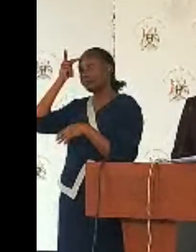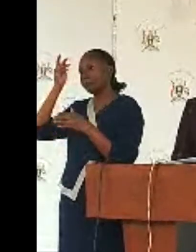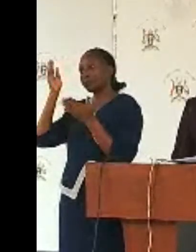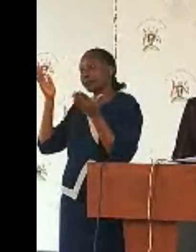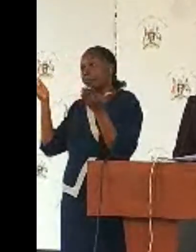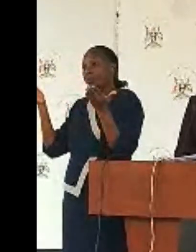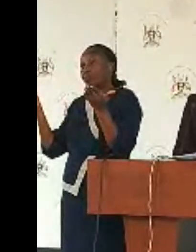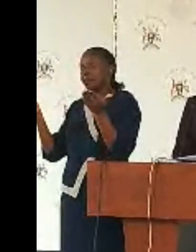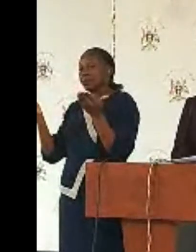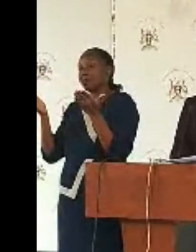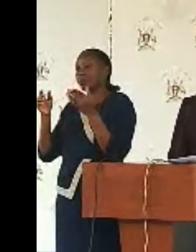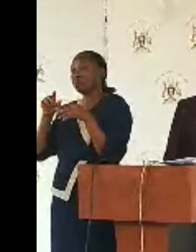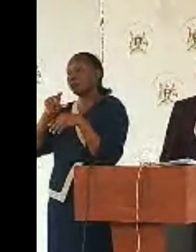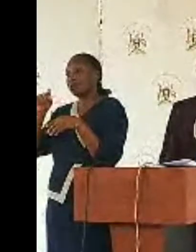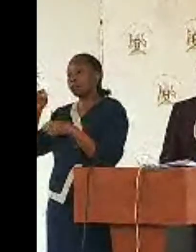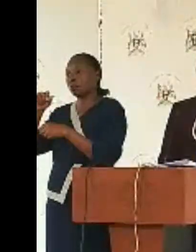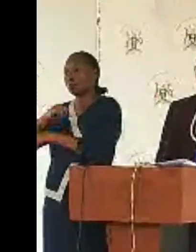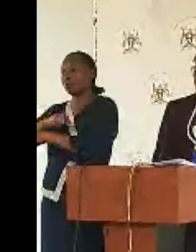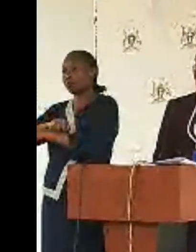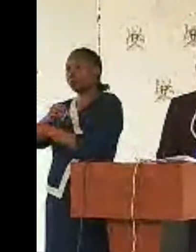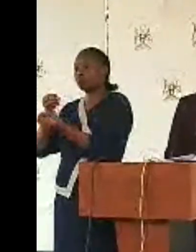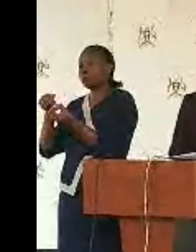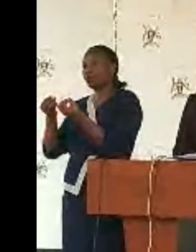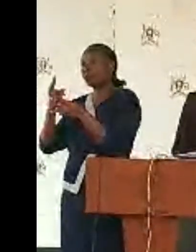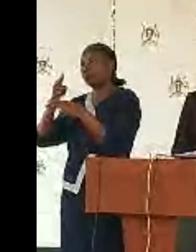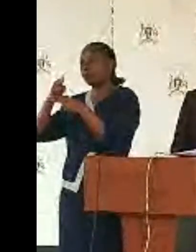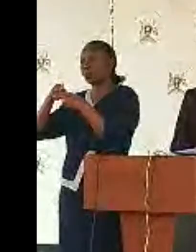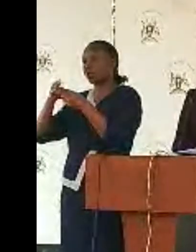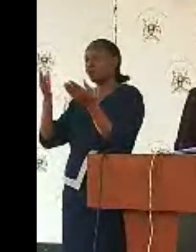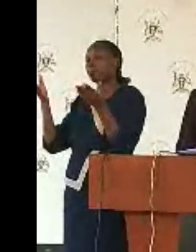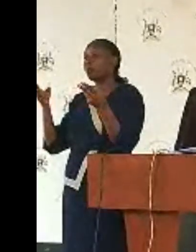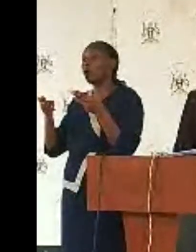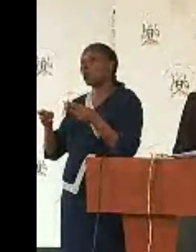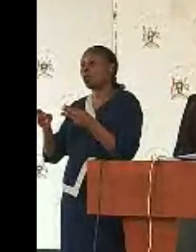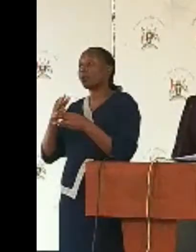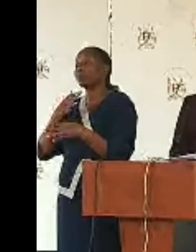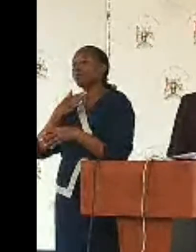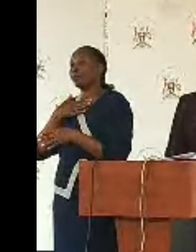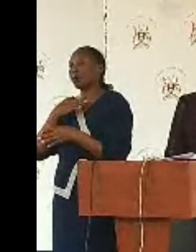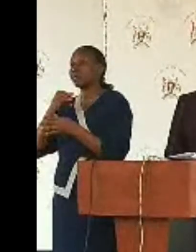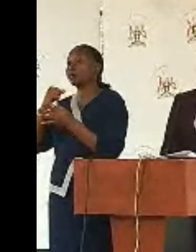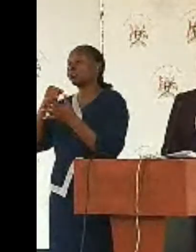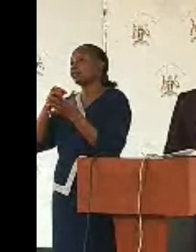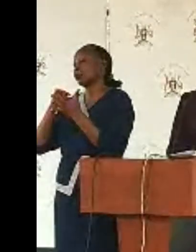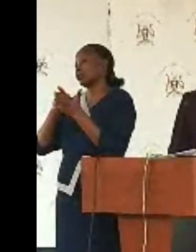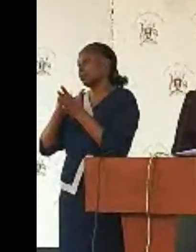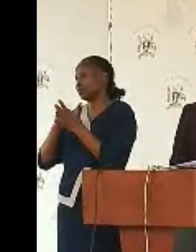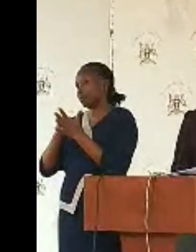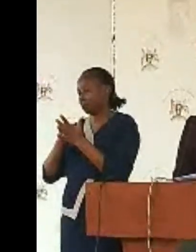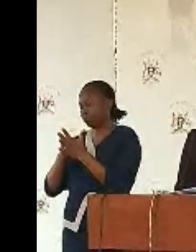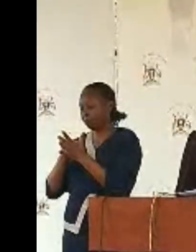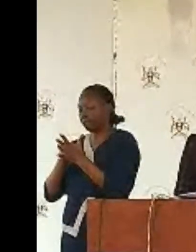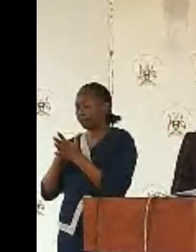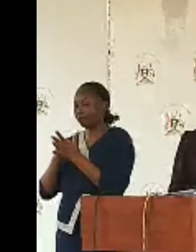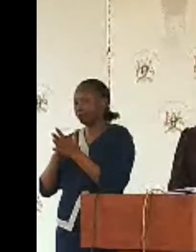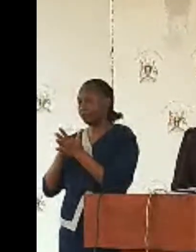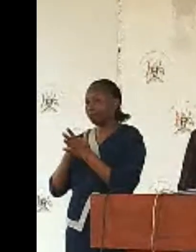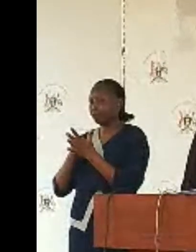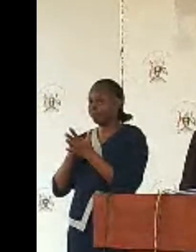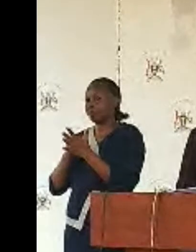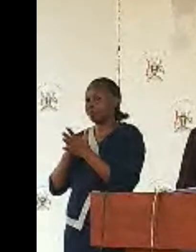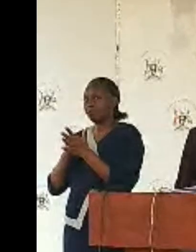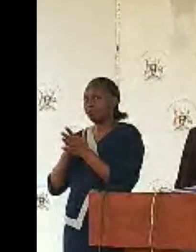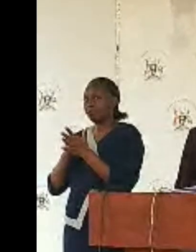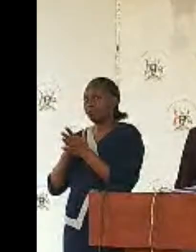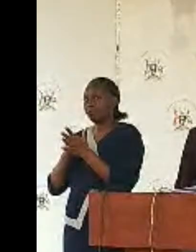ku masomero baweeyo amannya agaba gaagala gawandiikibwe era nga bwe bagaagala gasengekebwe.